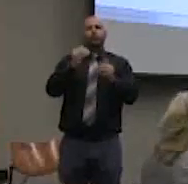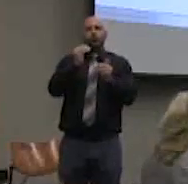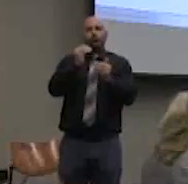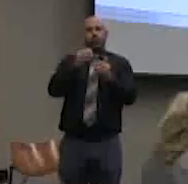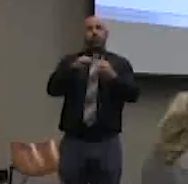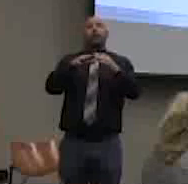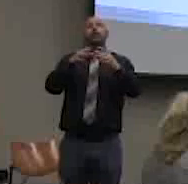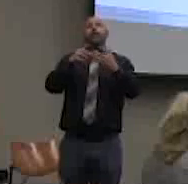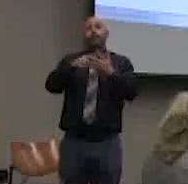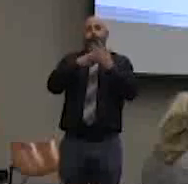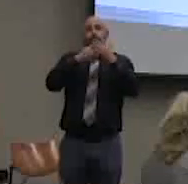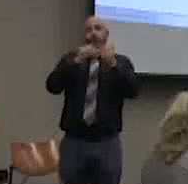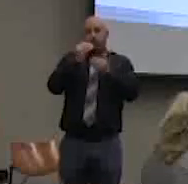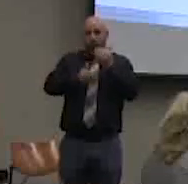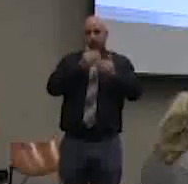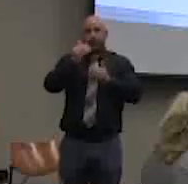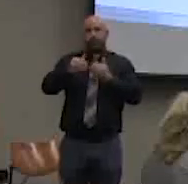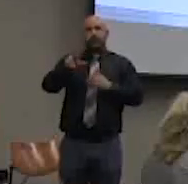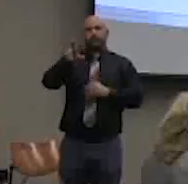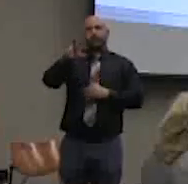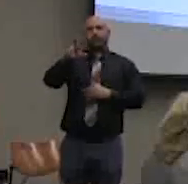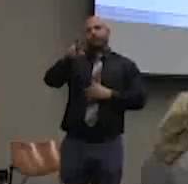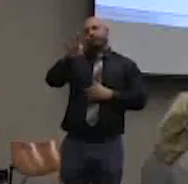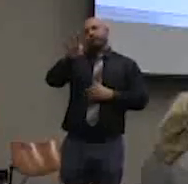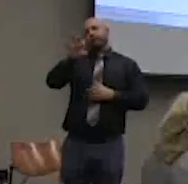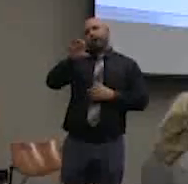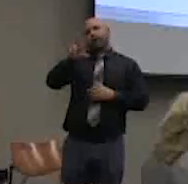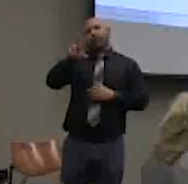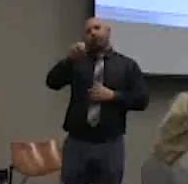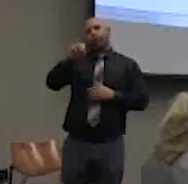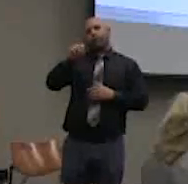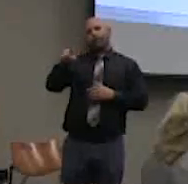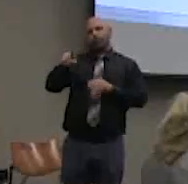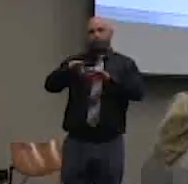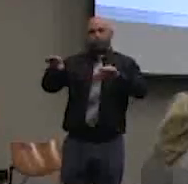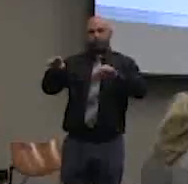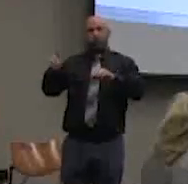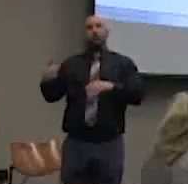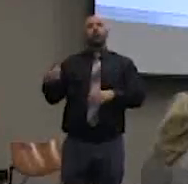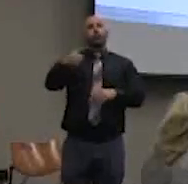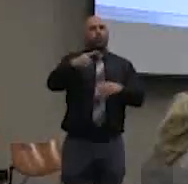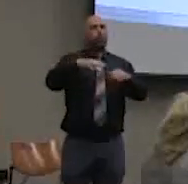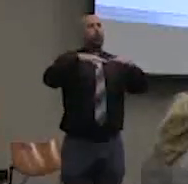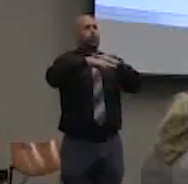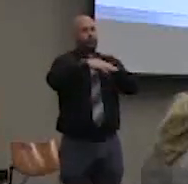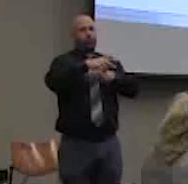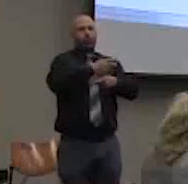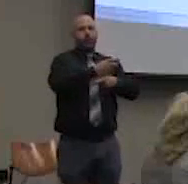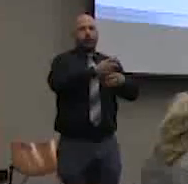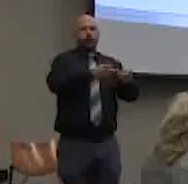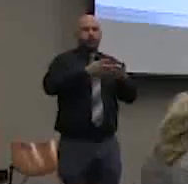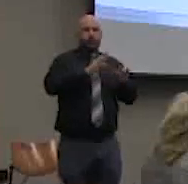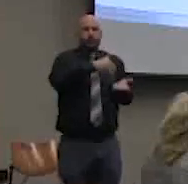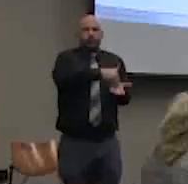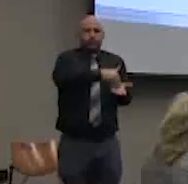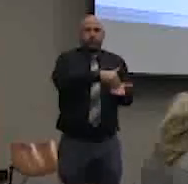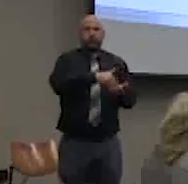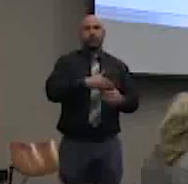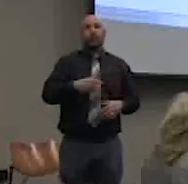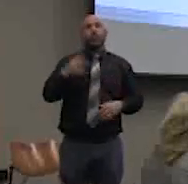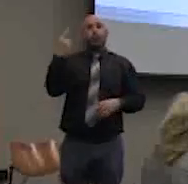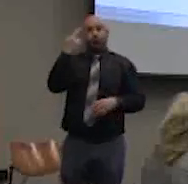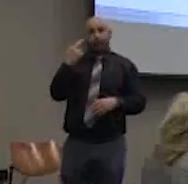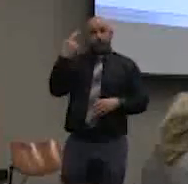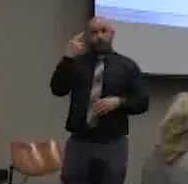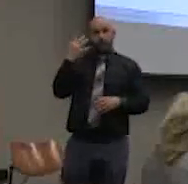to be authorized to go use their service. The reason for that difference is important to talk about. Sometimes that means